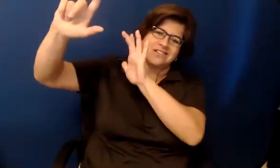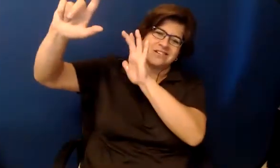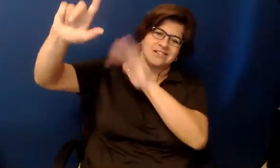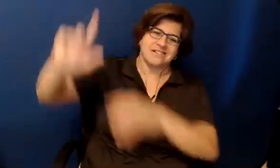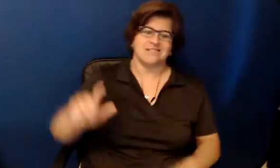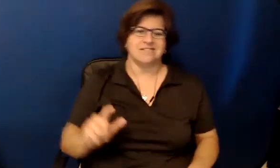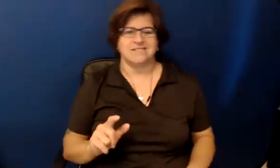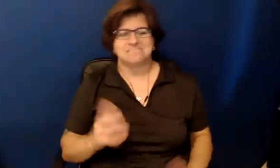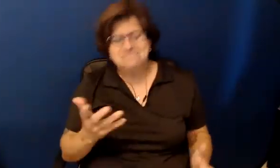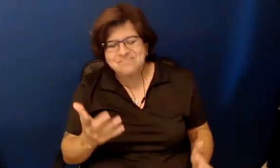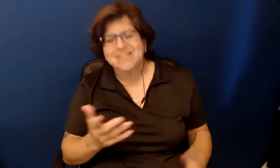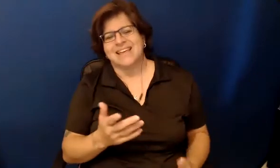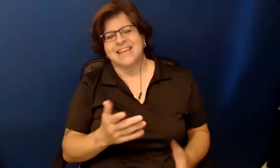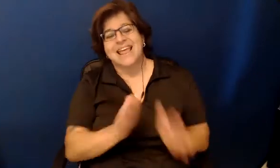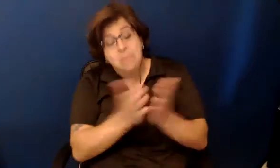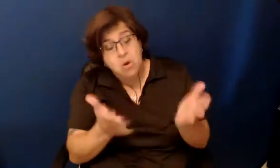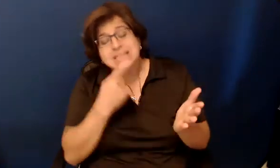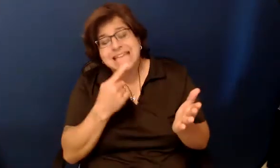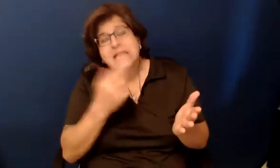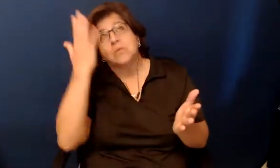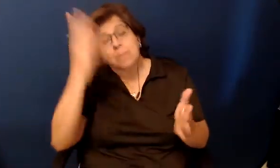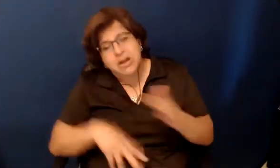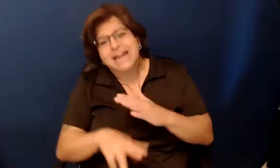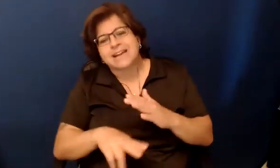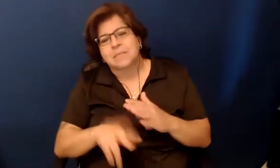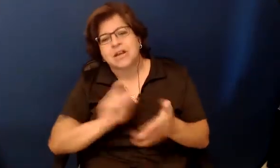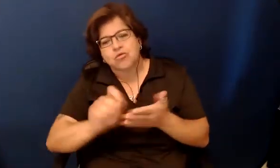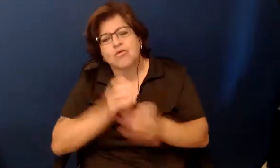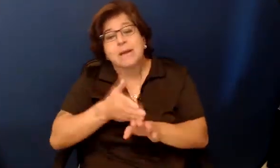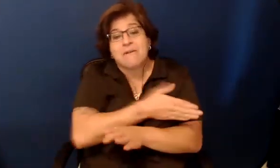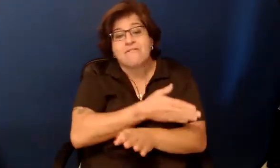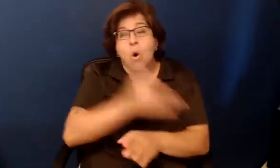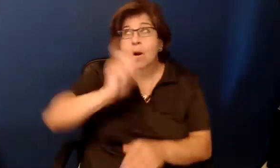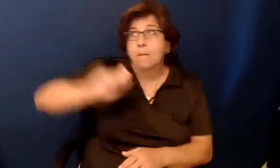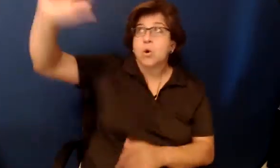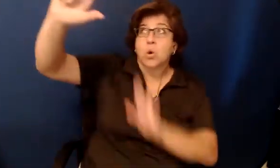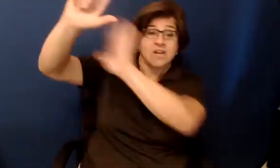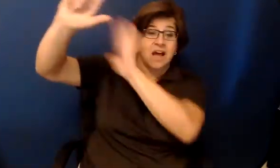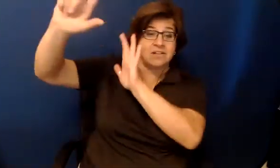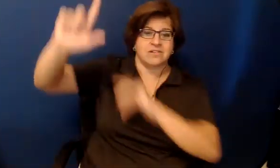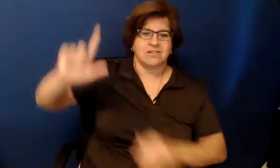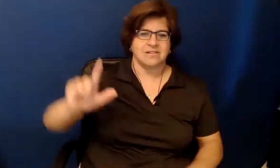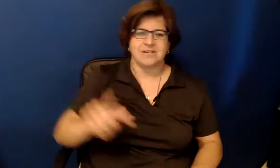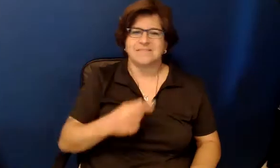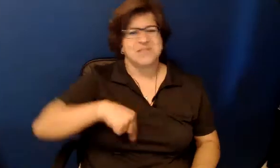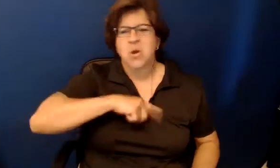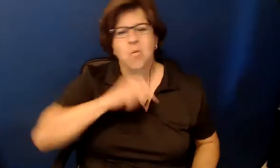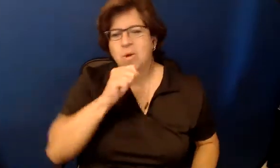only says that in Alcoholics Anonymous we predicted that, and it happened. So. We are not